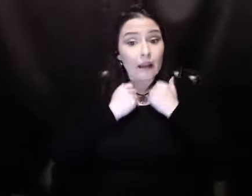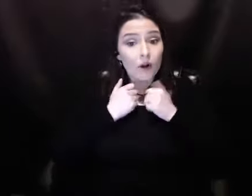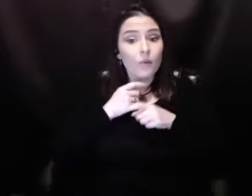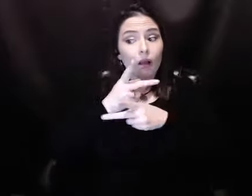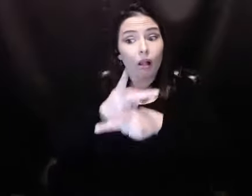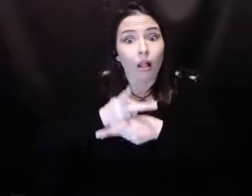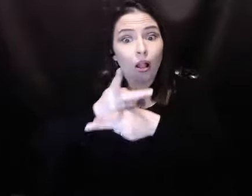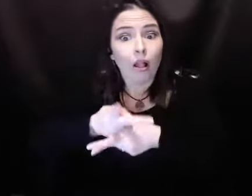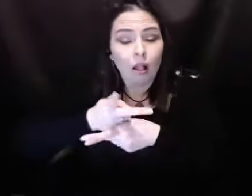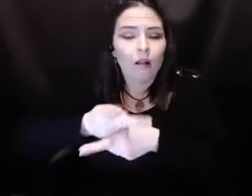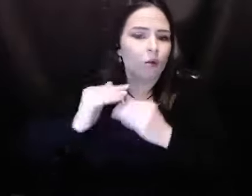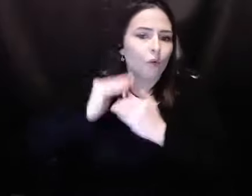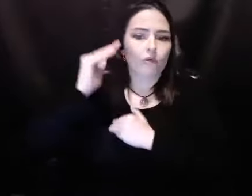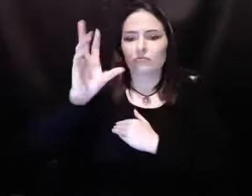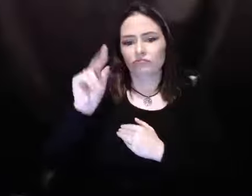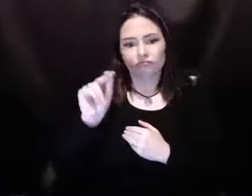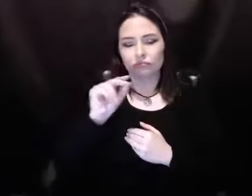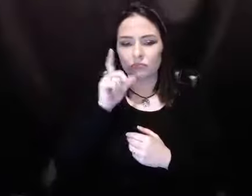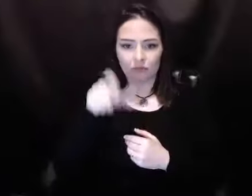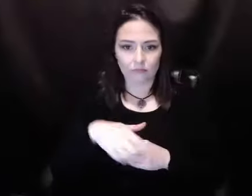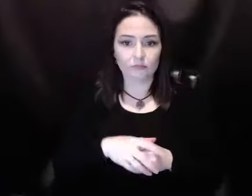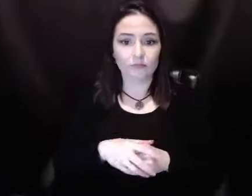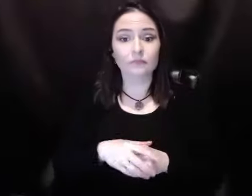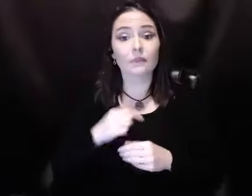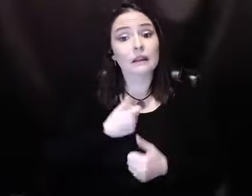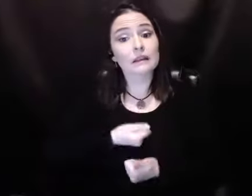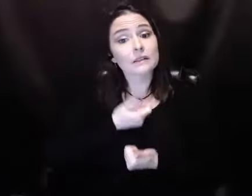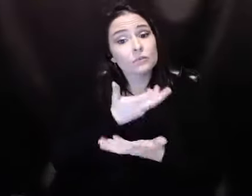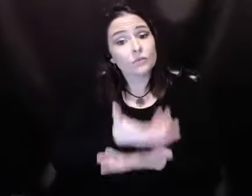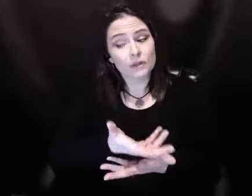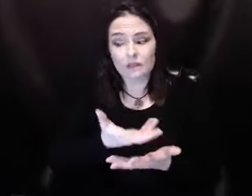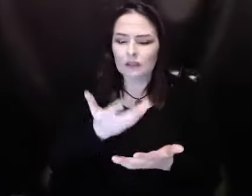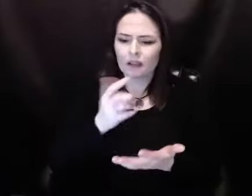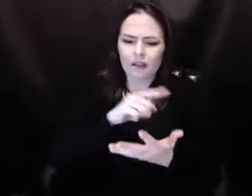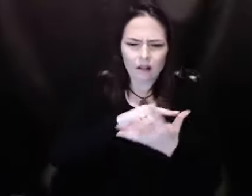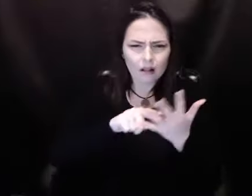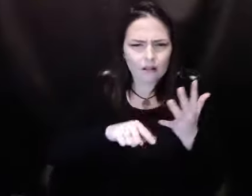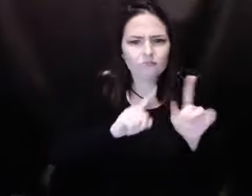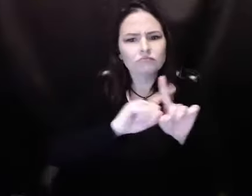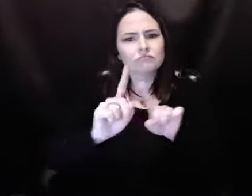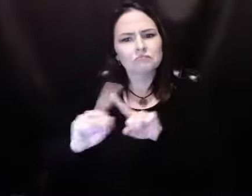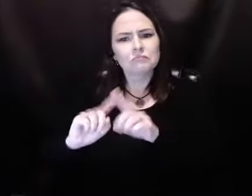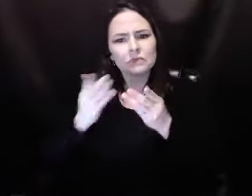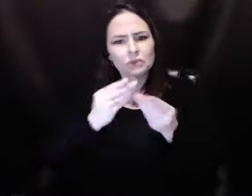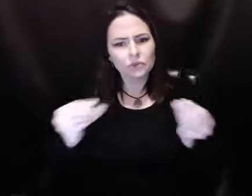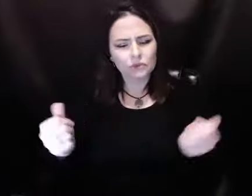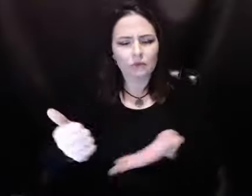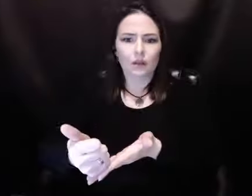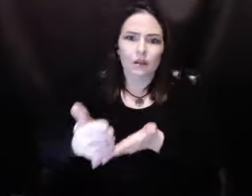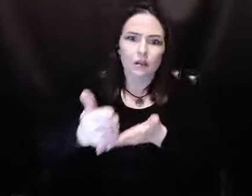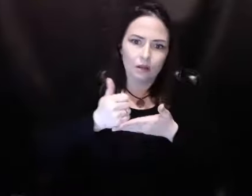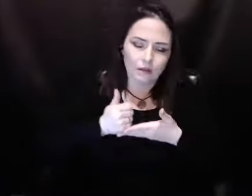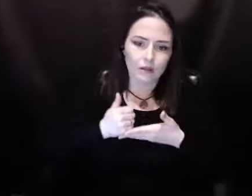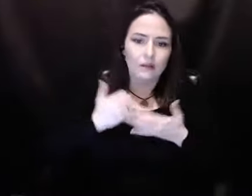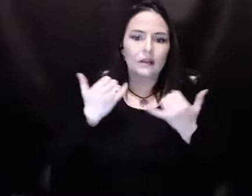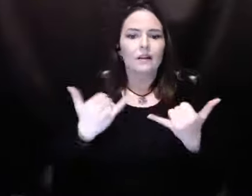over, usually anger or resentment follow. This is a good time for me to do a fourth step. I've also realized that I have the right